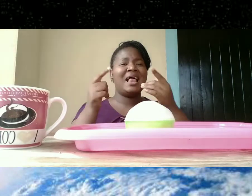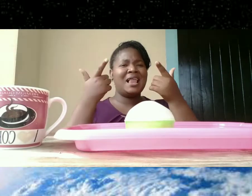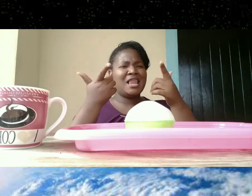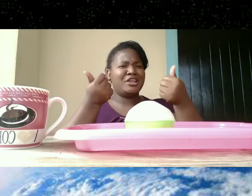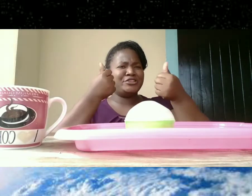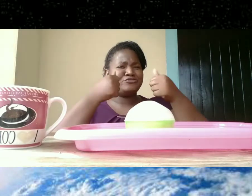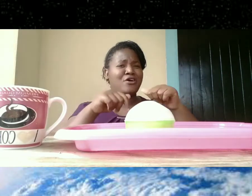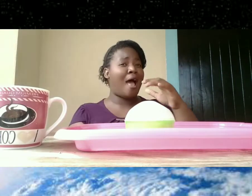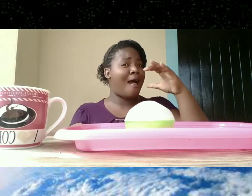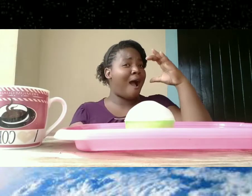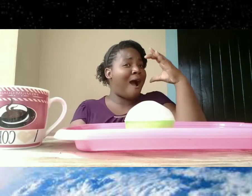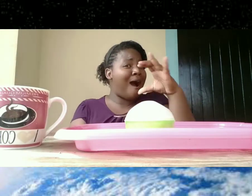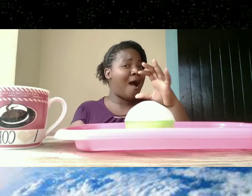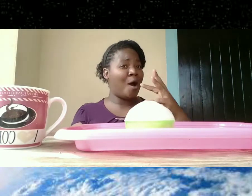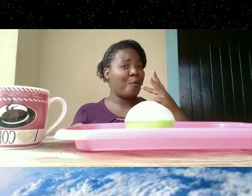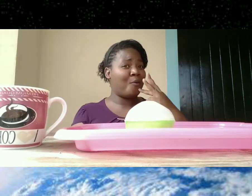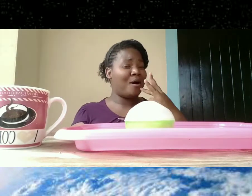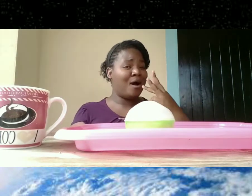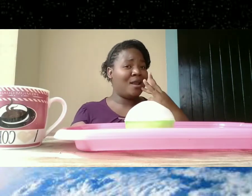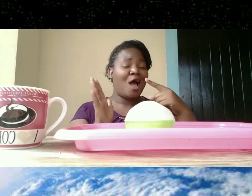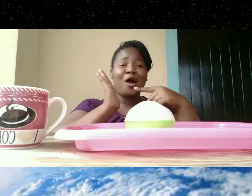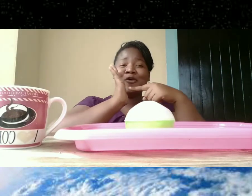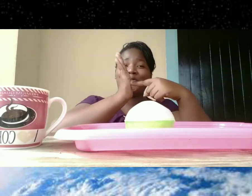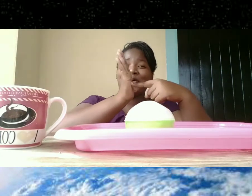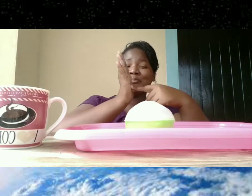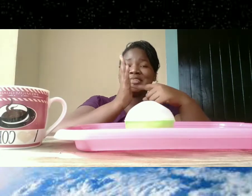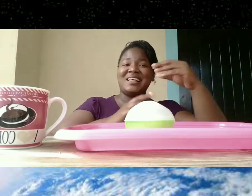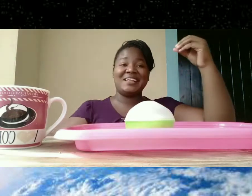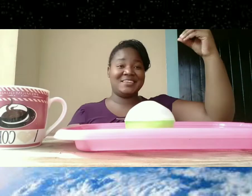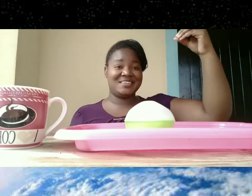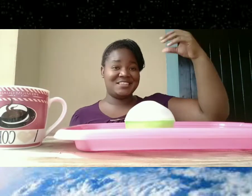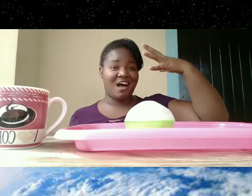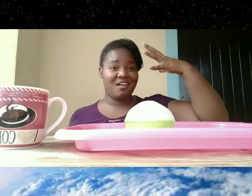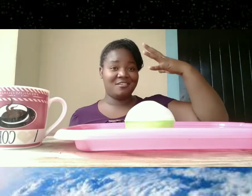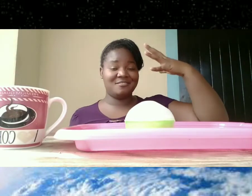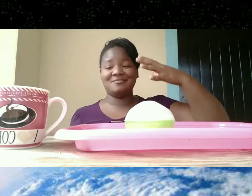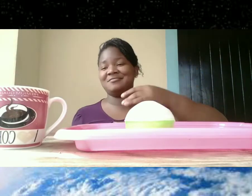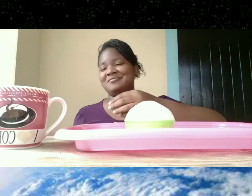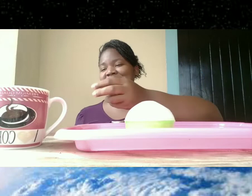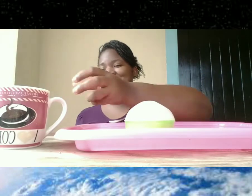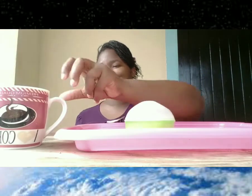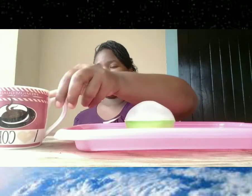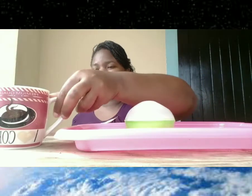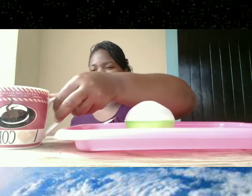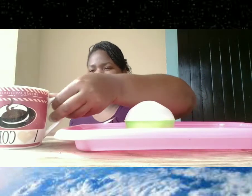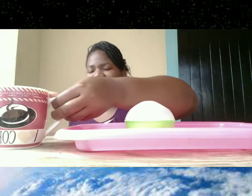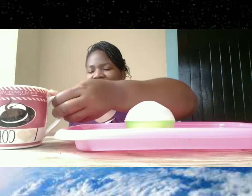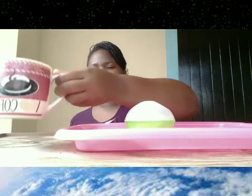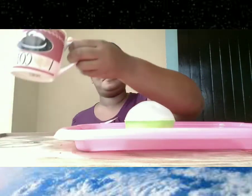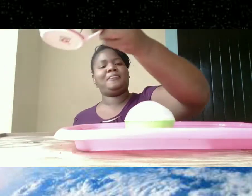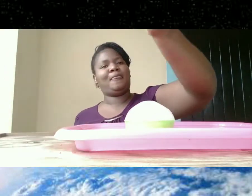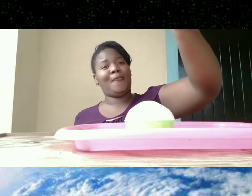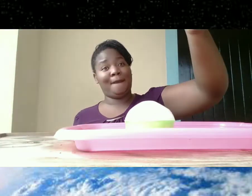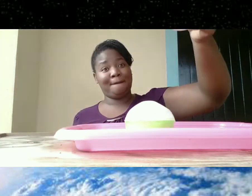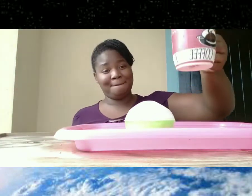Now, let us try with the hot water representing the sun.